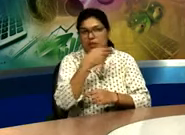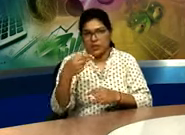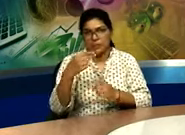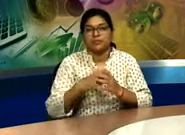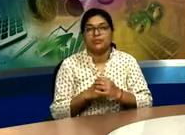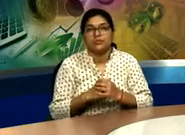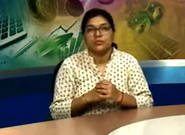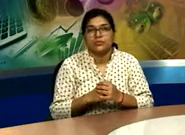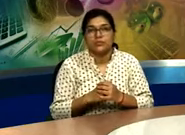he reported